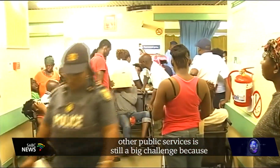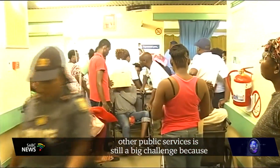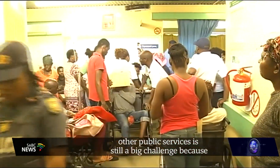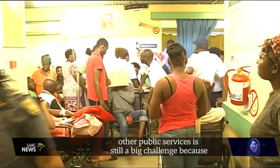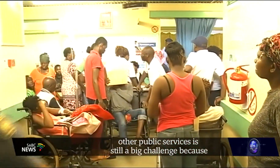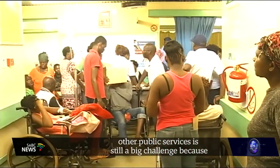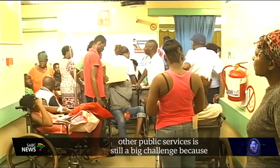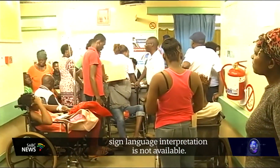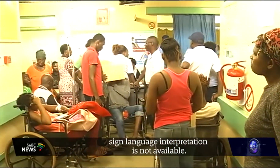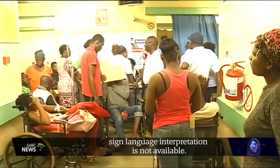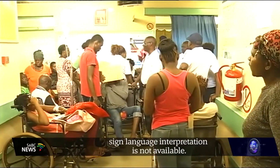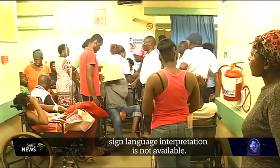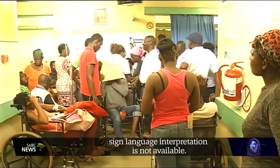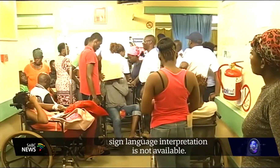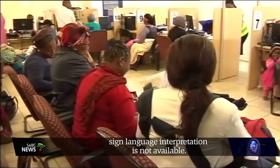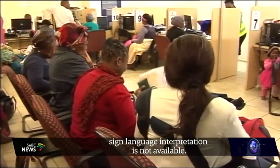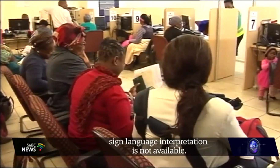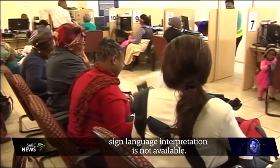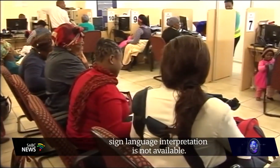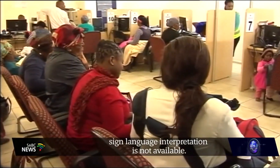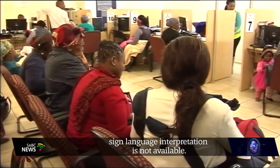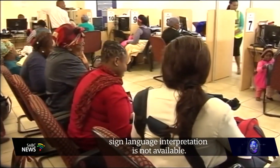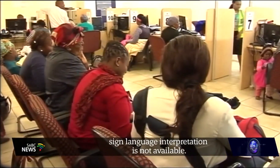senang ditshebeletso tsa puo ya matsoho.